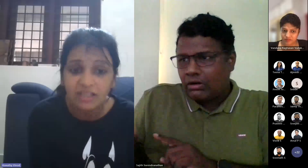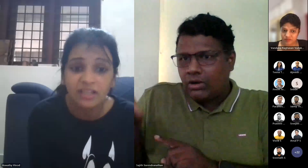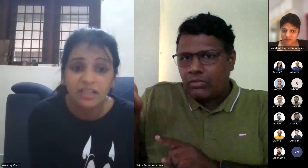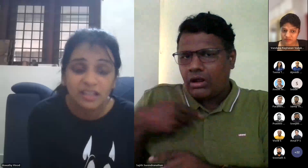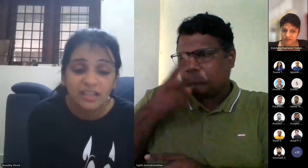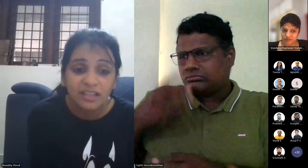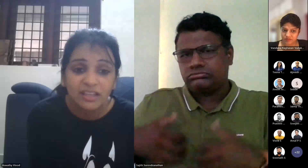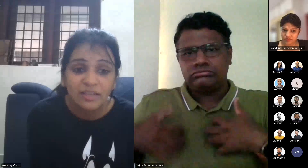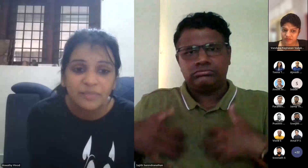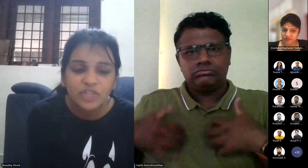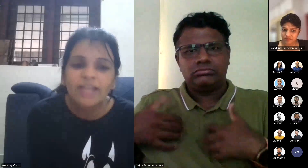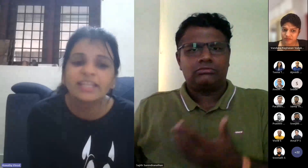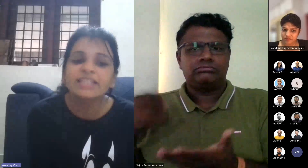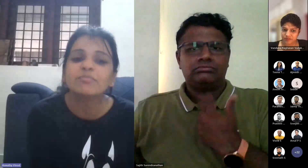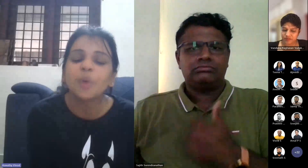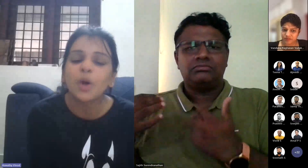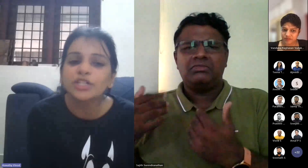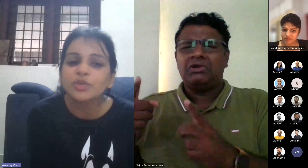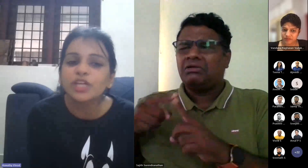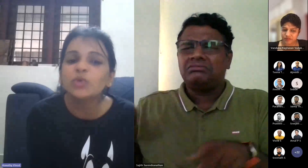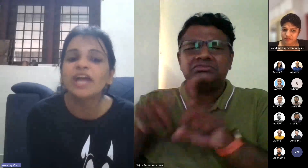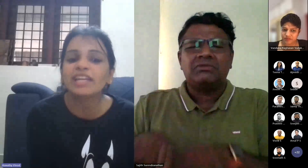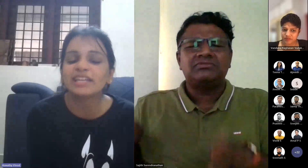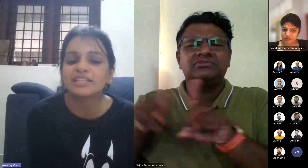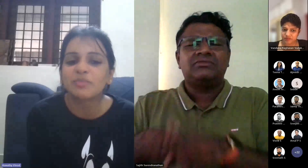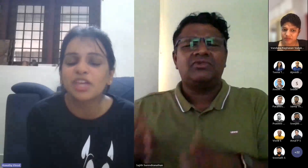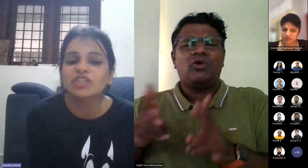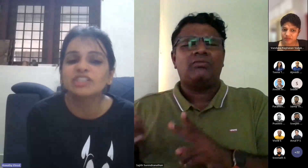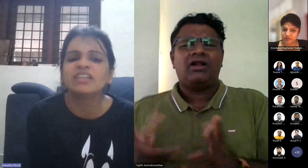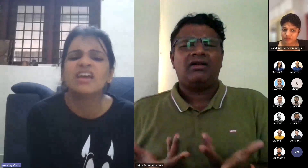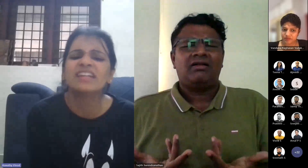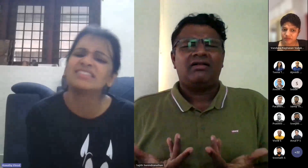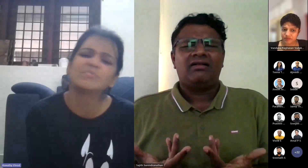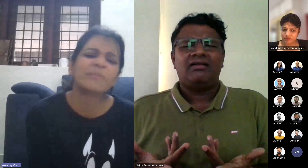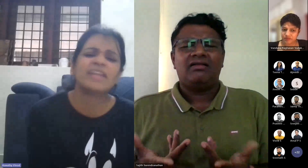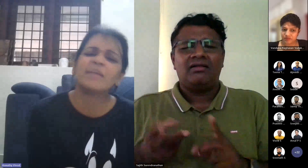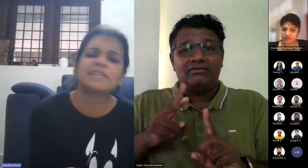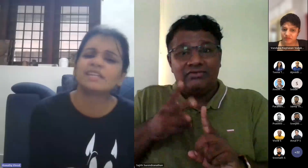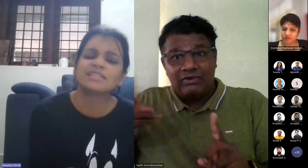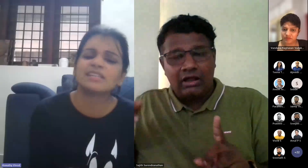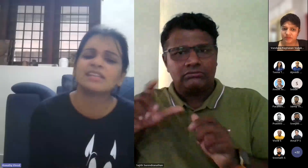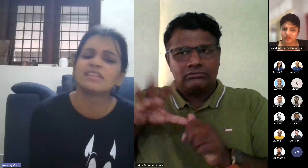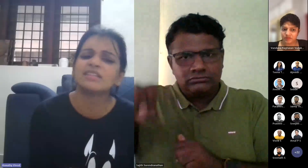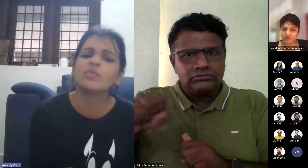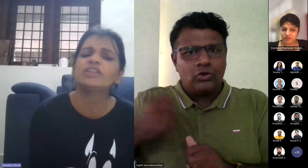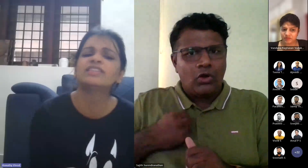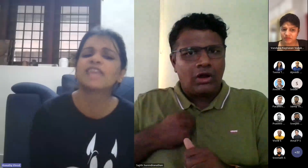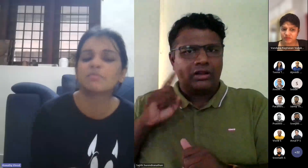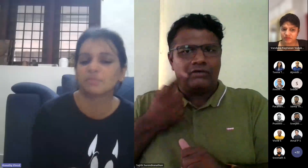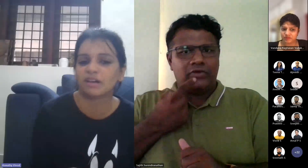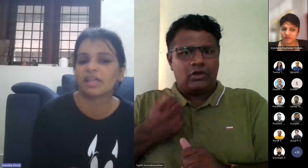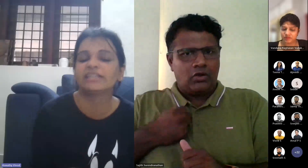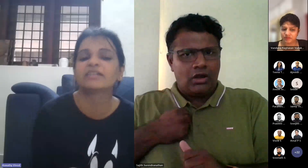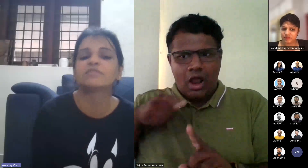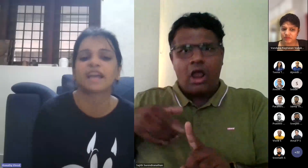individuals. So I think it's important to include ideas to make sure that it's many applications, they're somewhat the